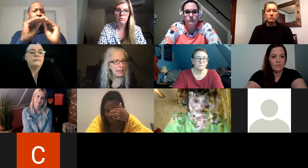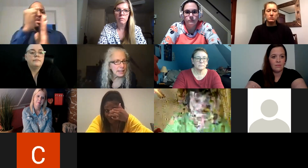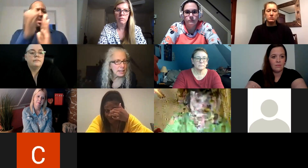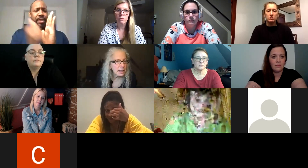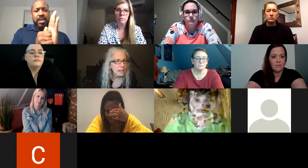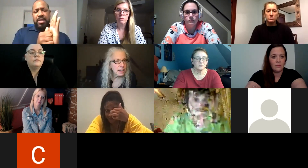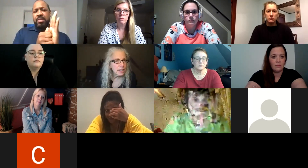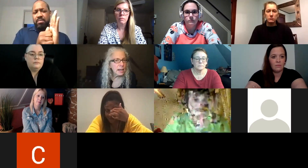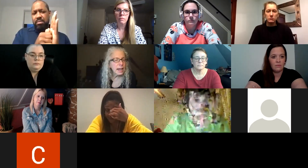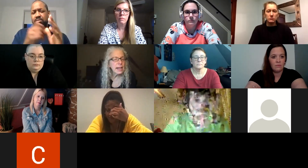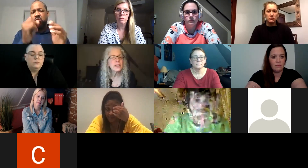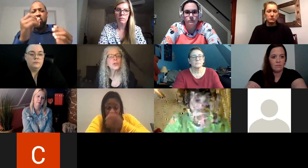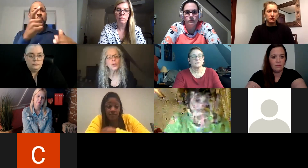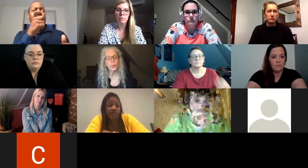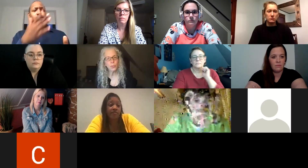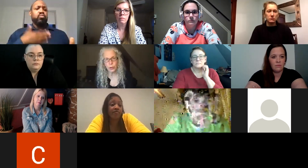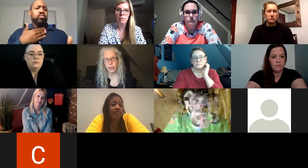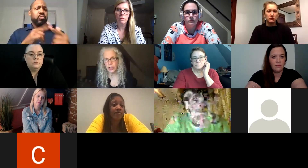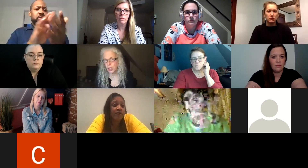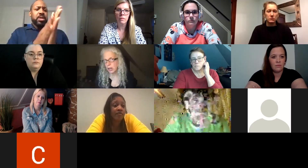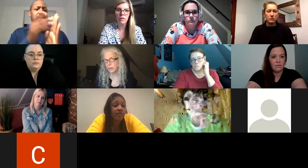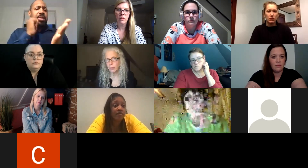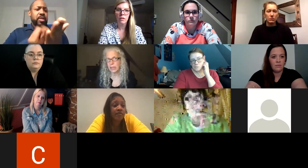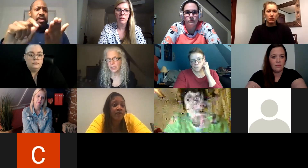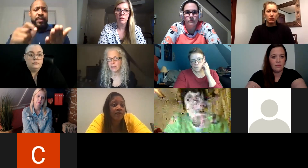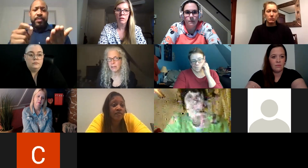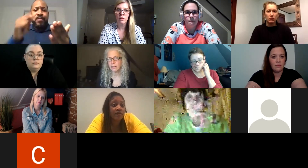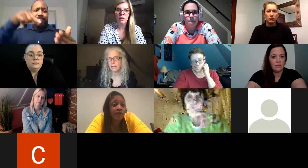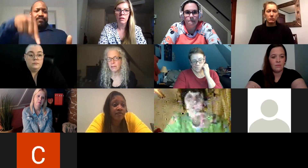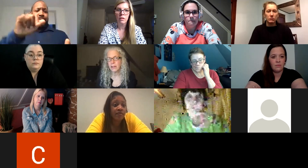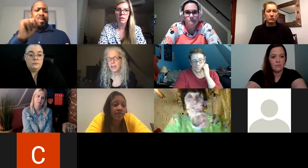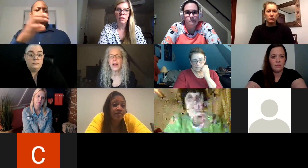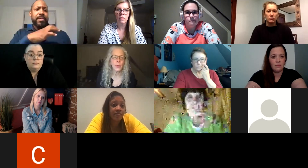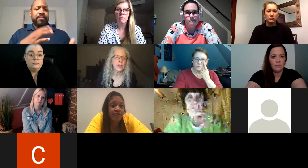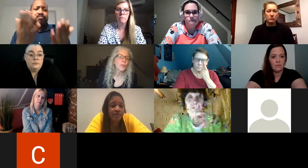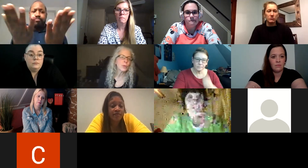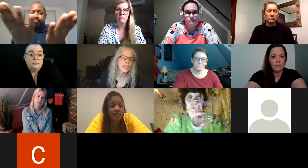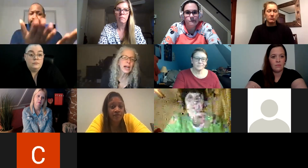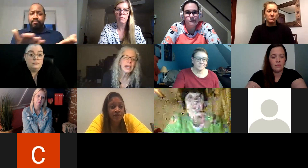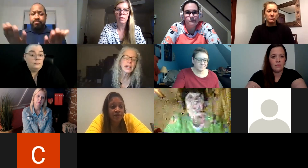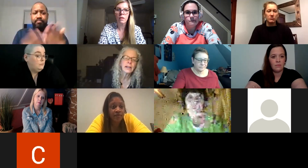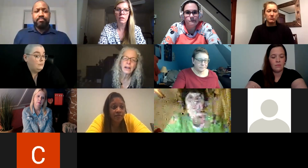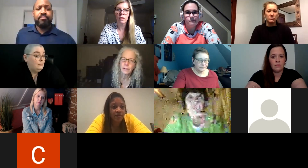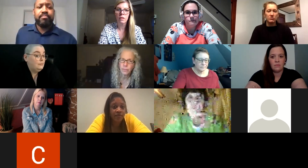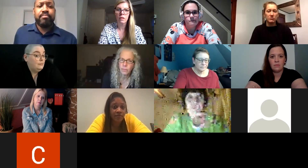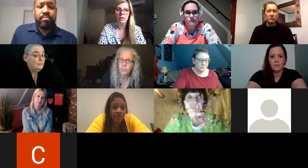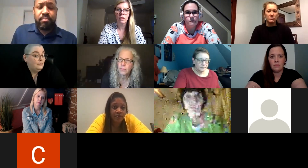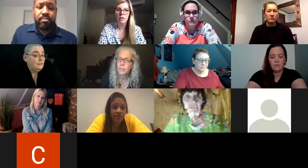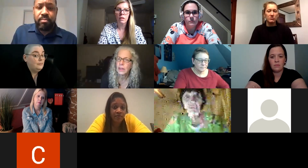minutes and to produce the agenda for the meeting following the rules that I had lined